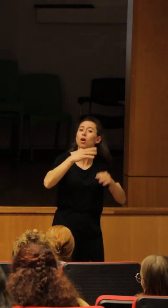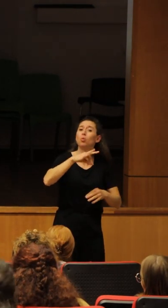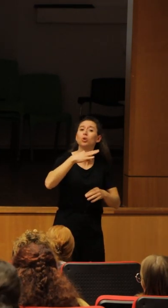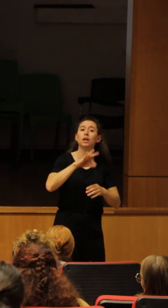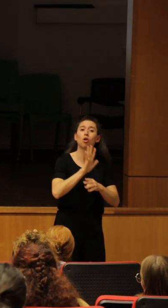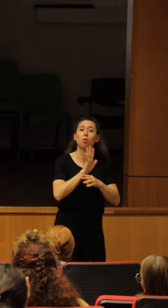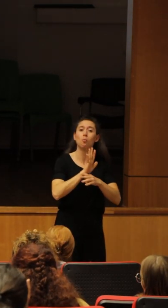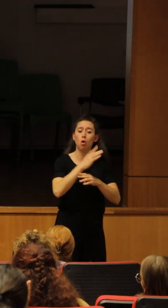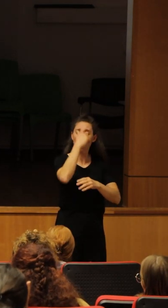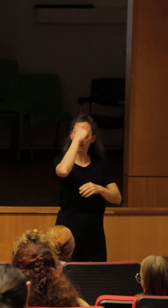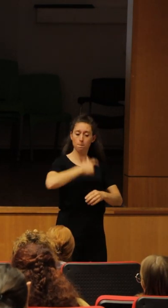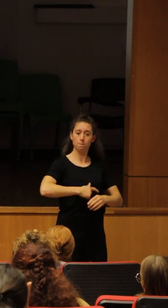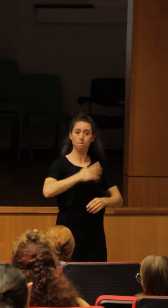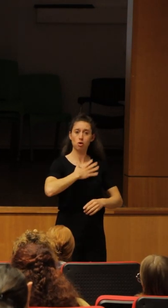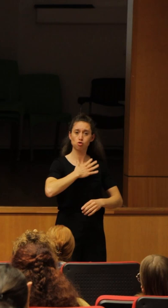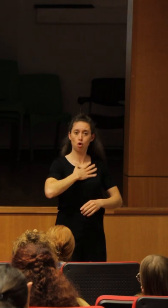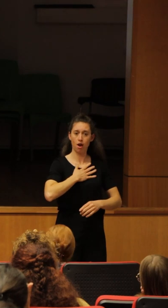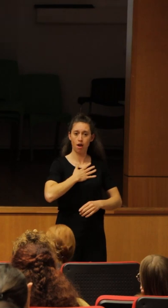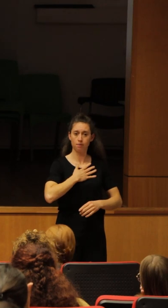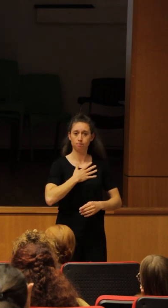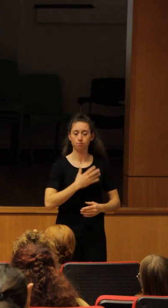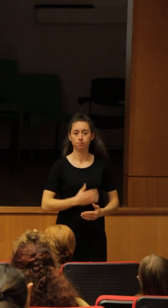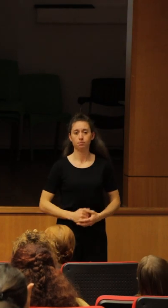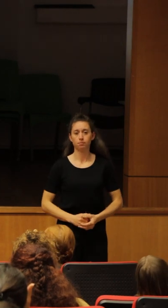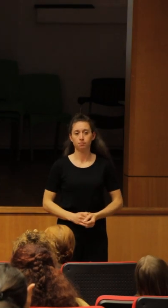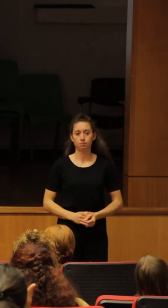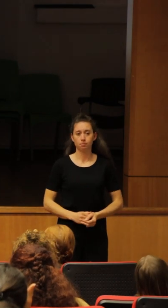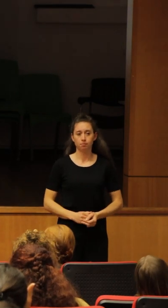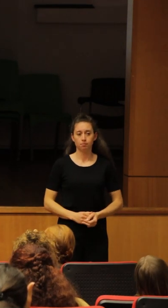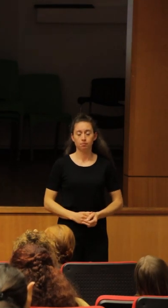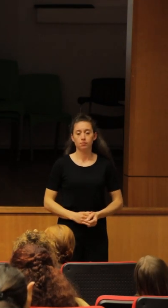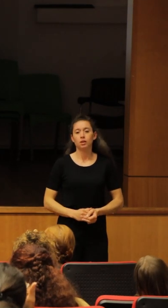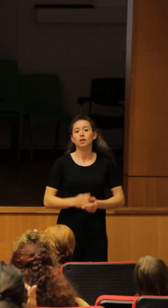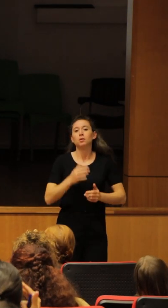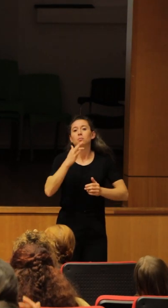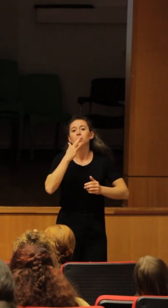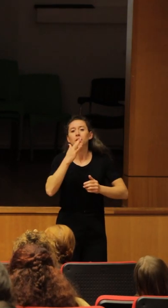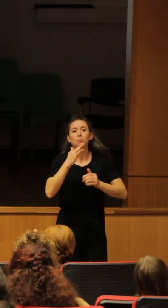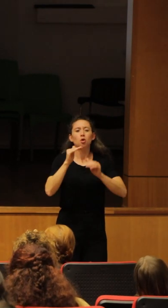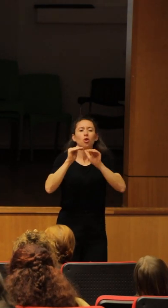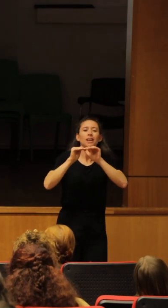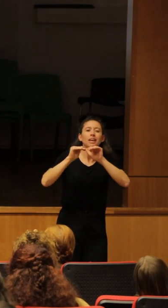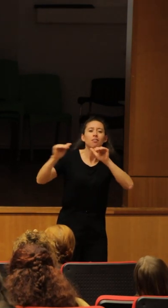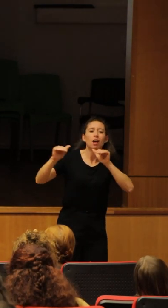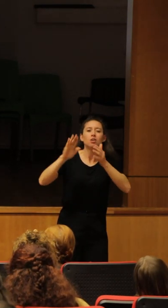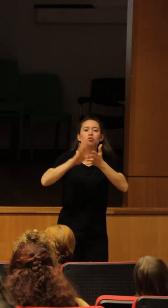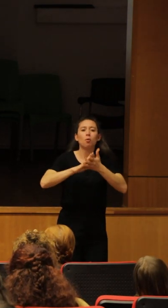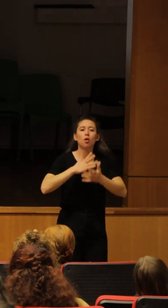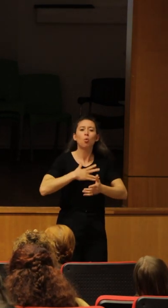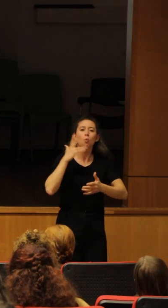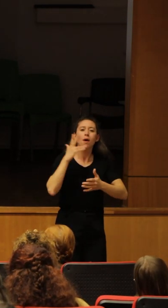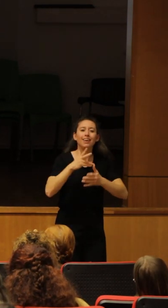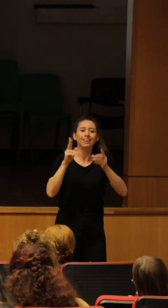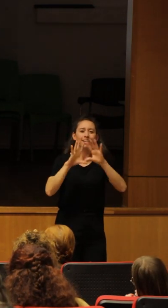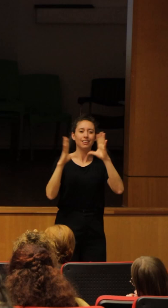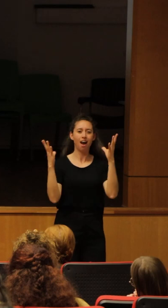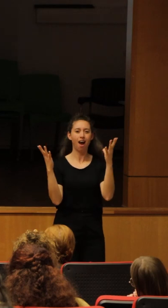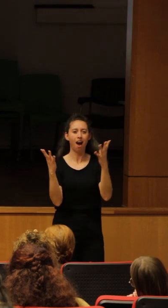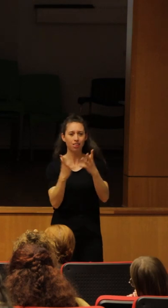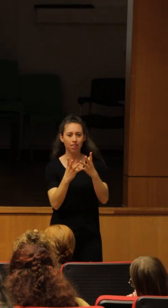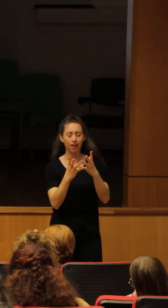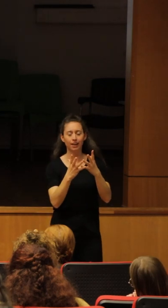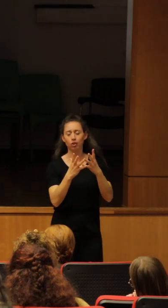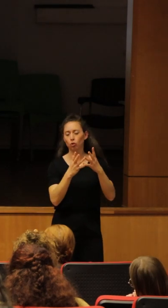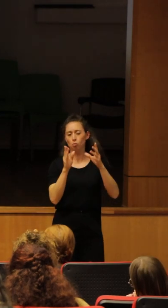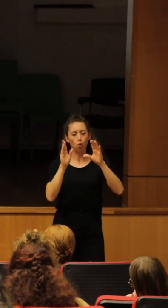persona. So, on a level of humanity. En el nivel más amplio, el de la humanidad. Kind of universal level. Un